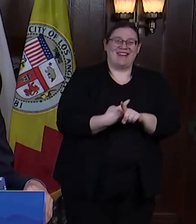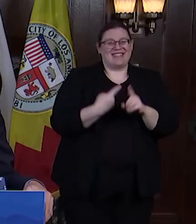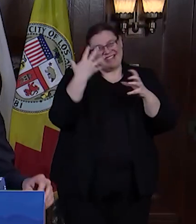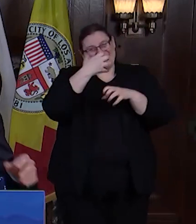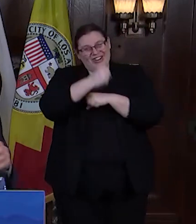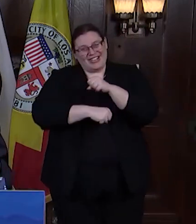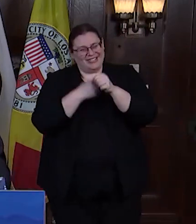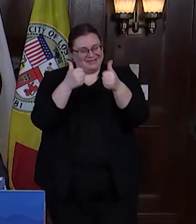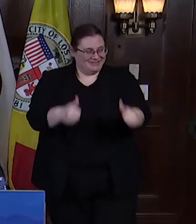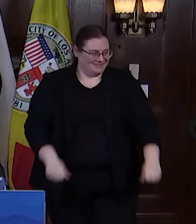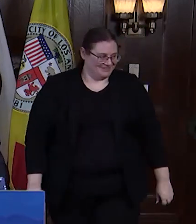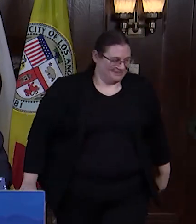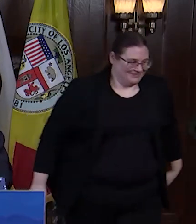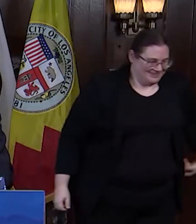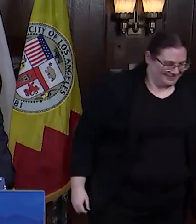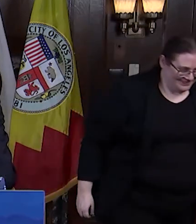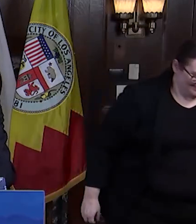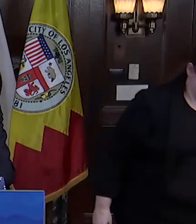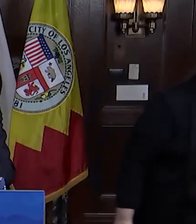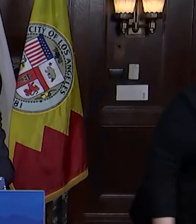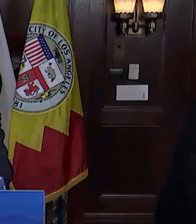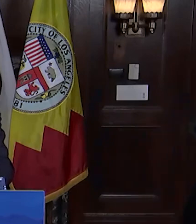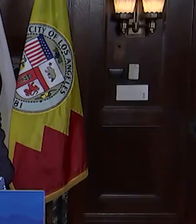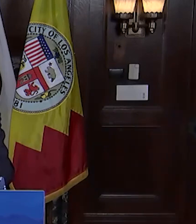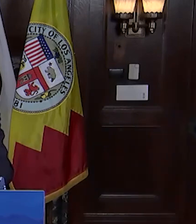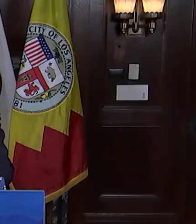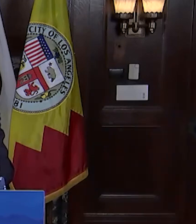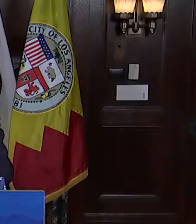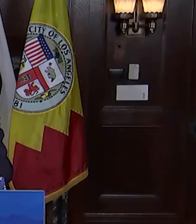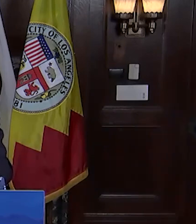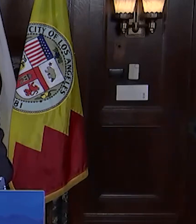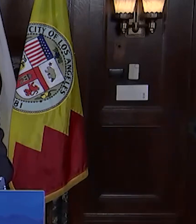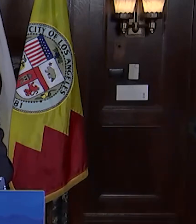year. With that,